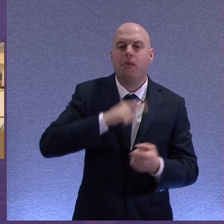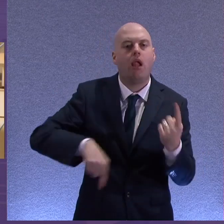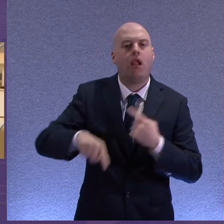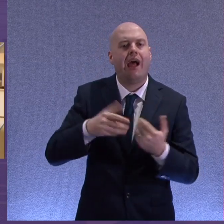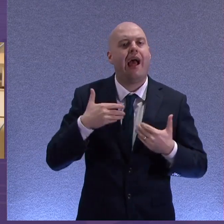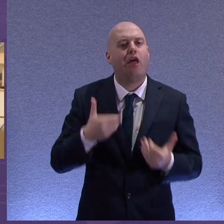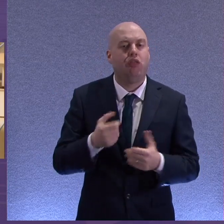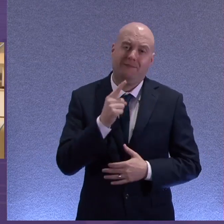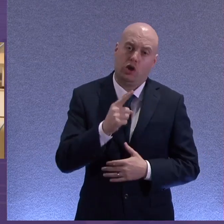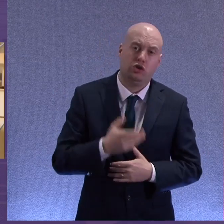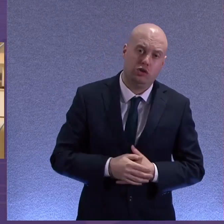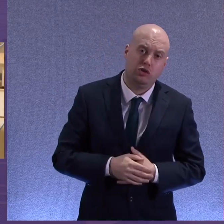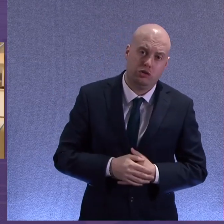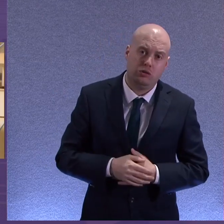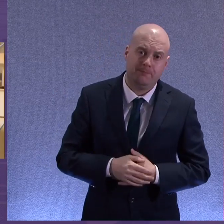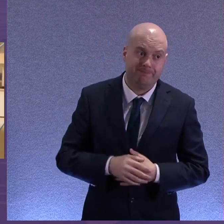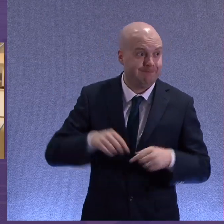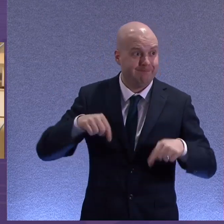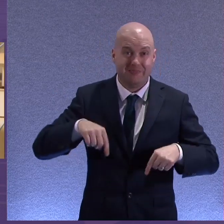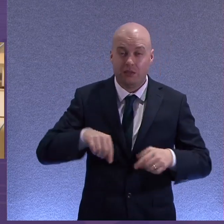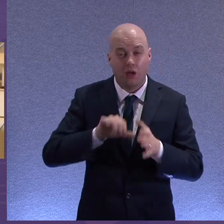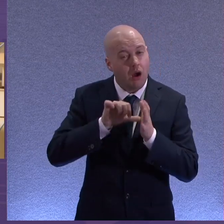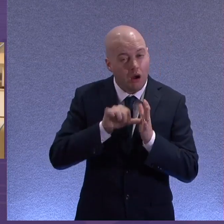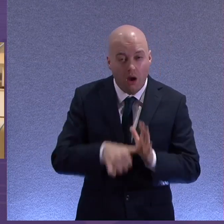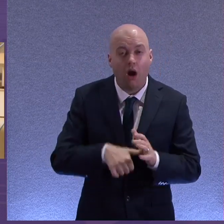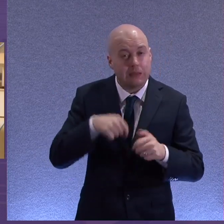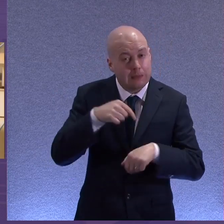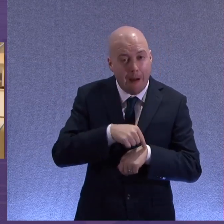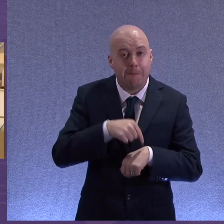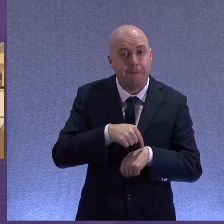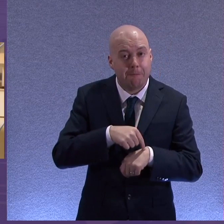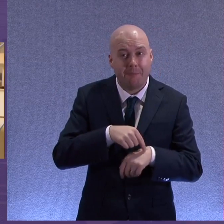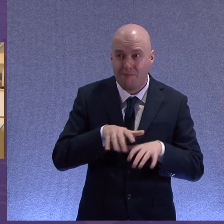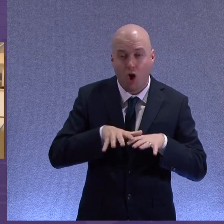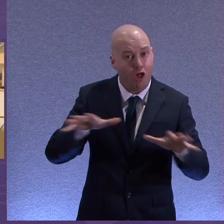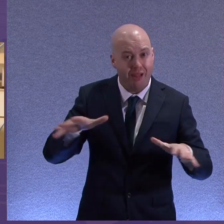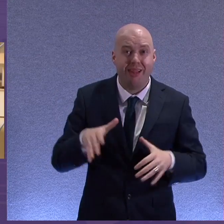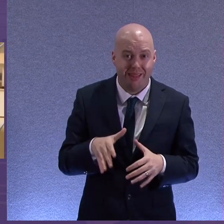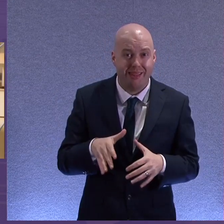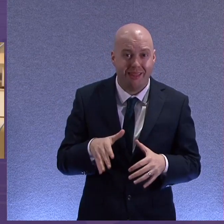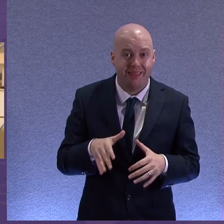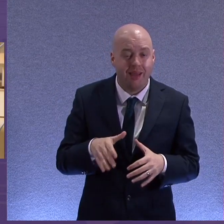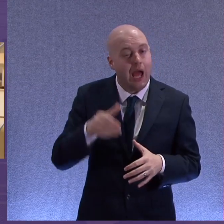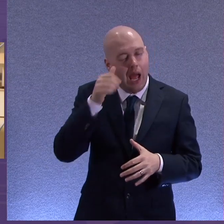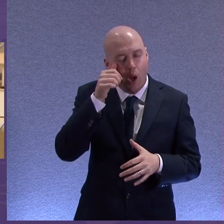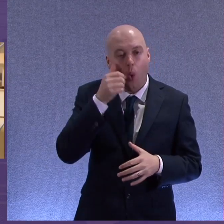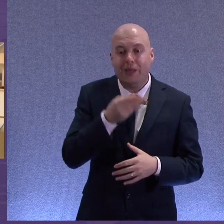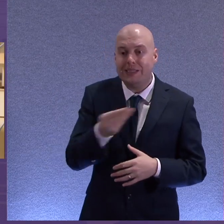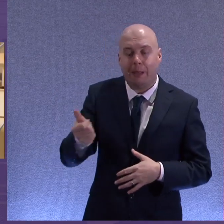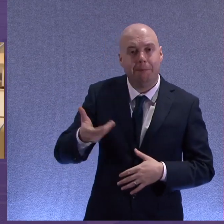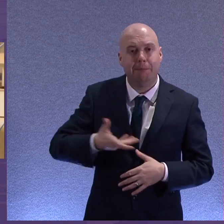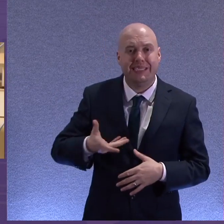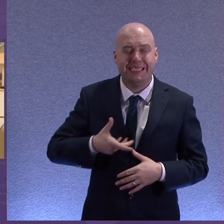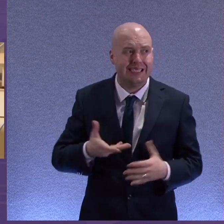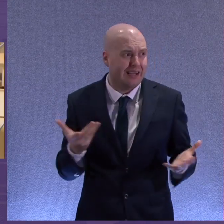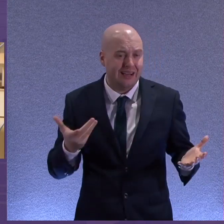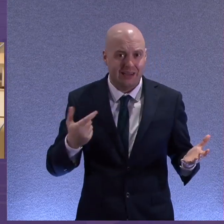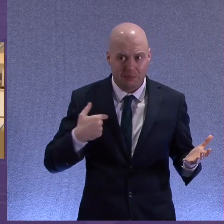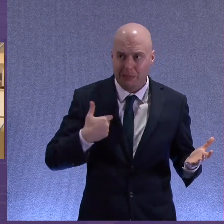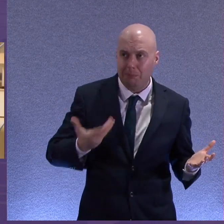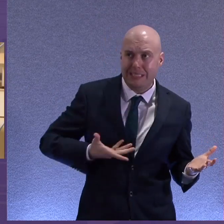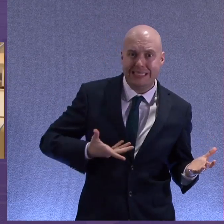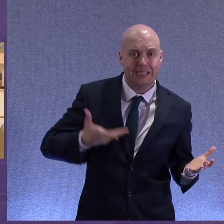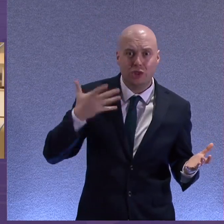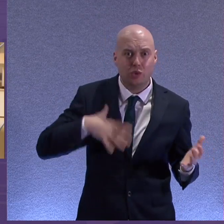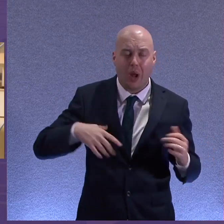horrendously difficult situation for everybody. Nobody doubts that. And I don't doubt for a minute the really difficult decisions businesses are having to take. But